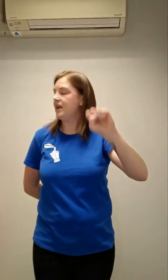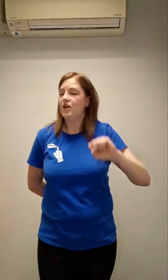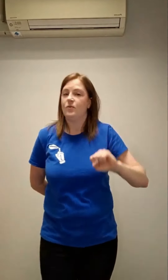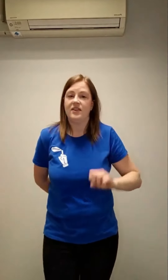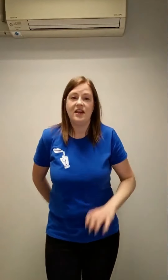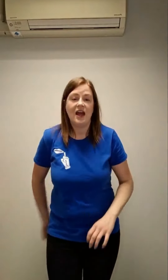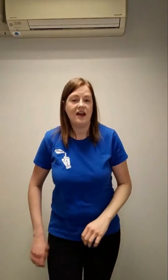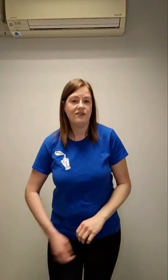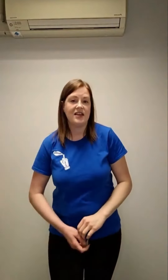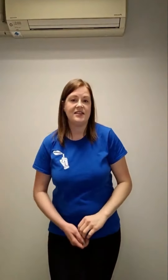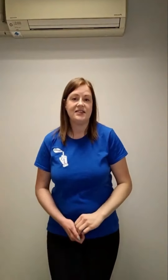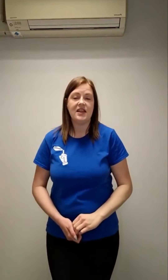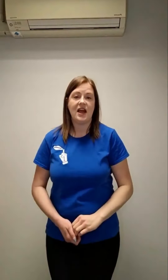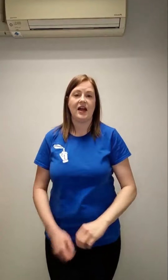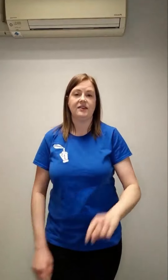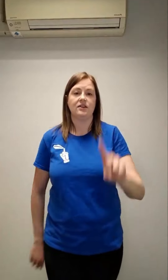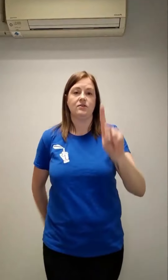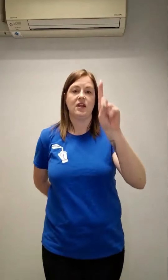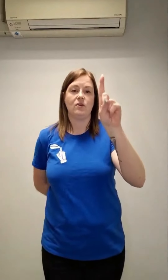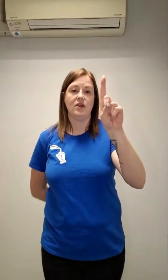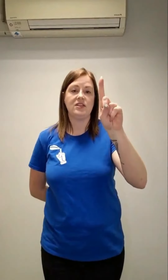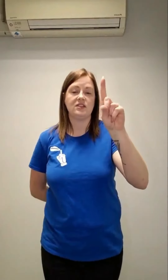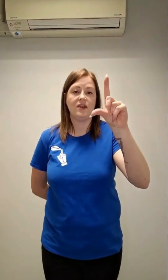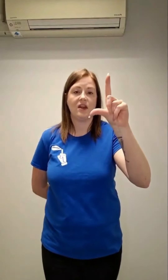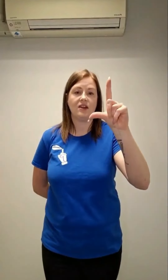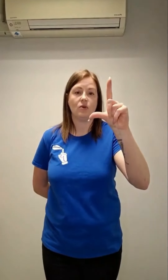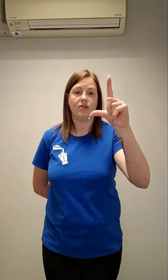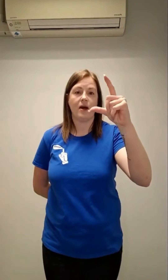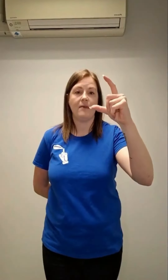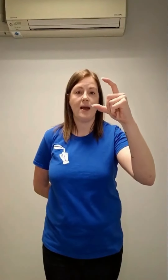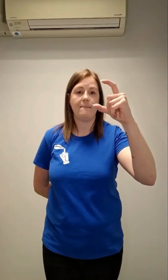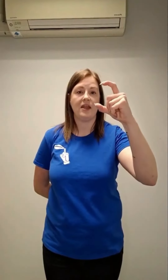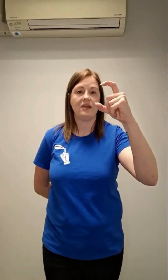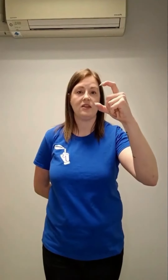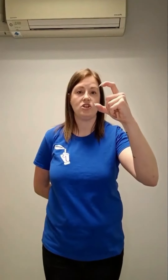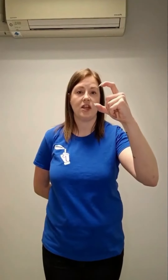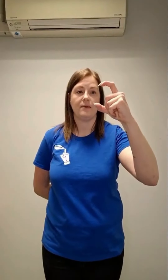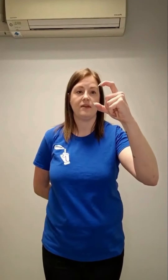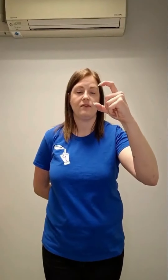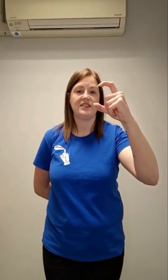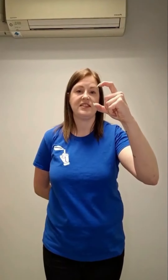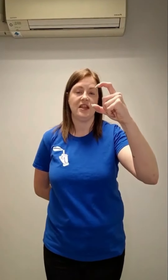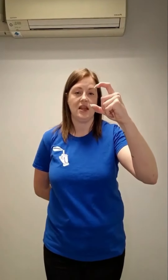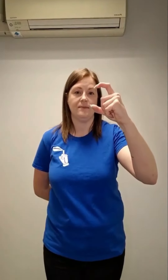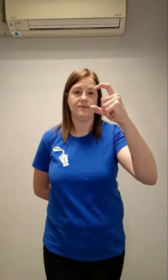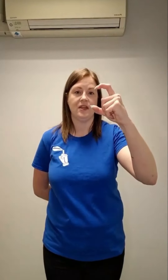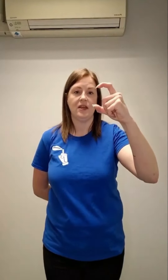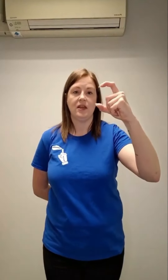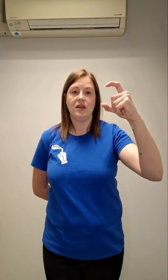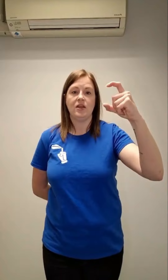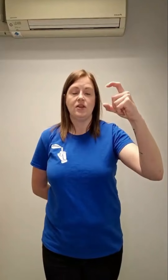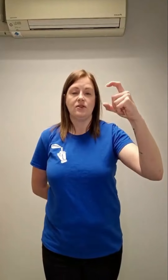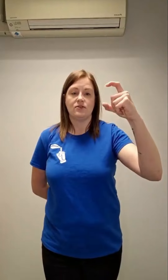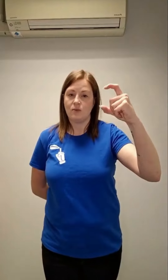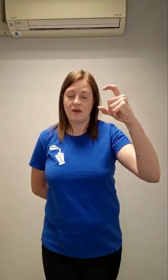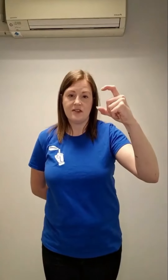We then have a C hand, so you take your index finger and your thumb and make the shape of a C. Don't worry too